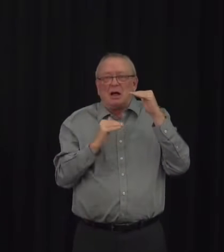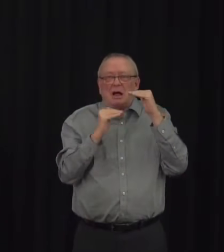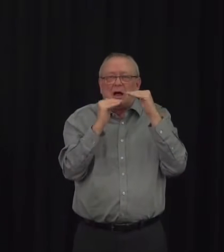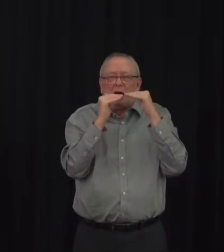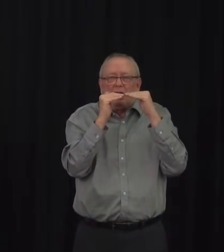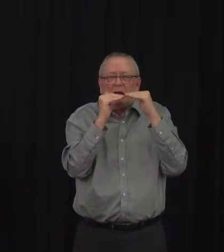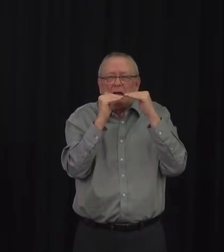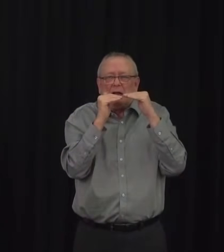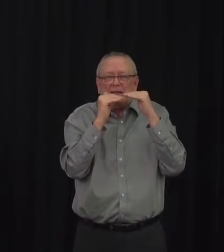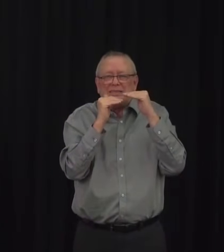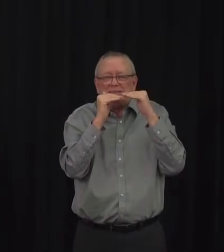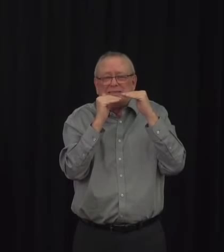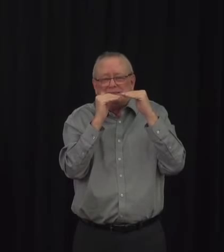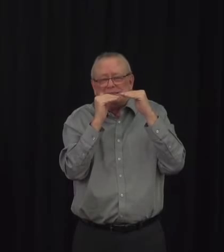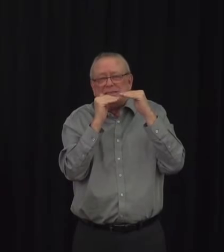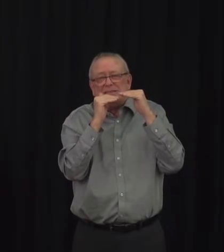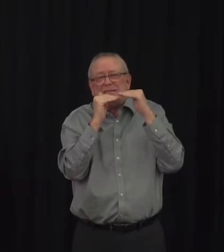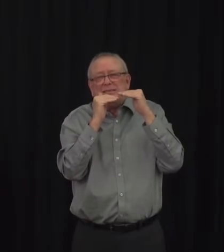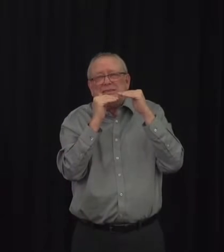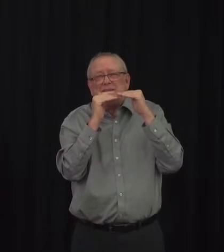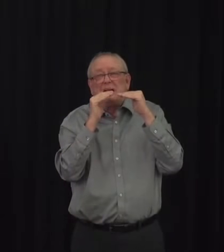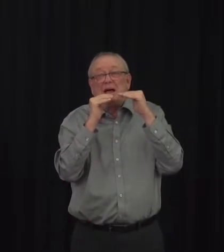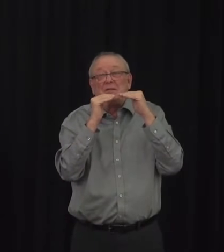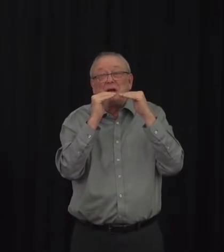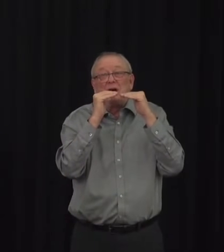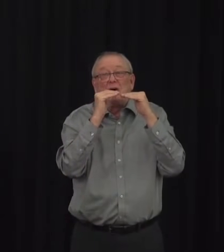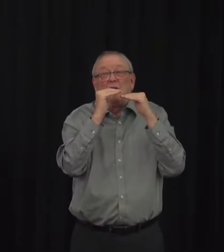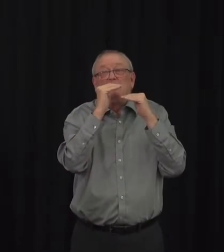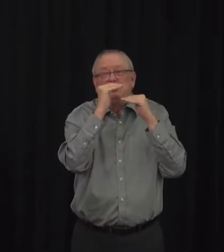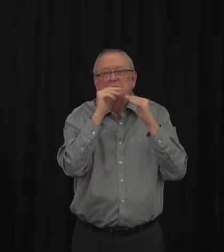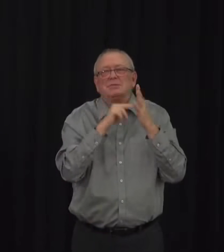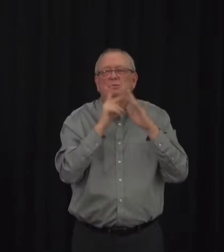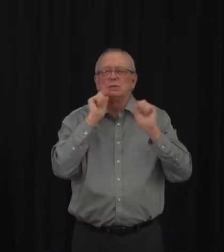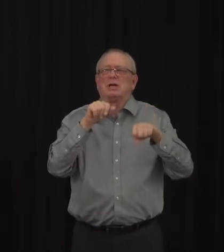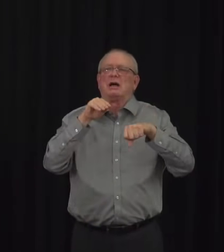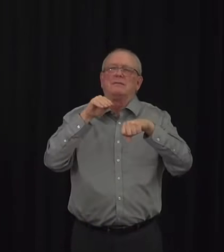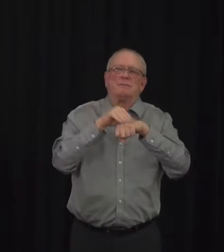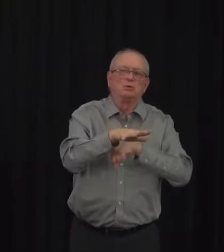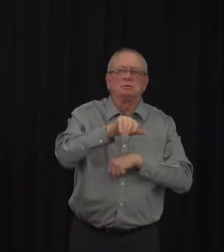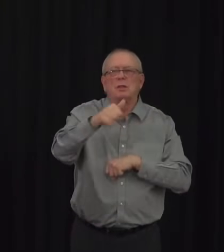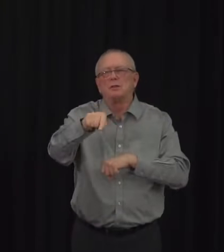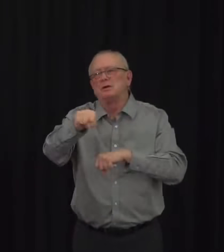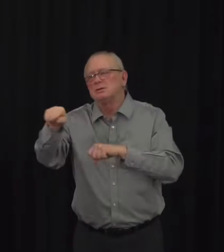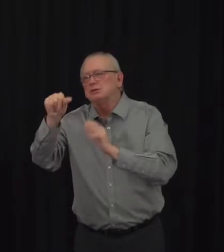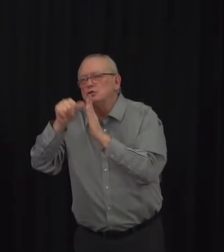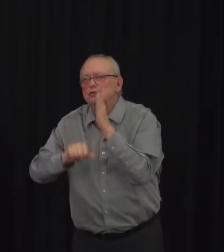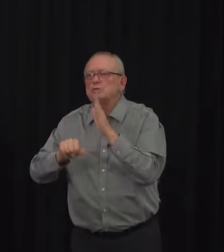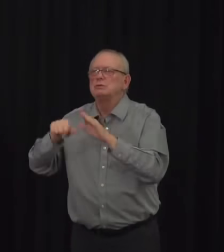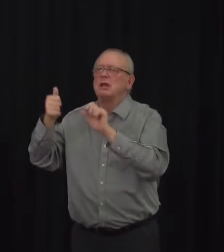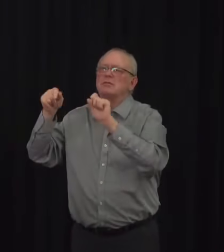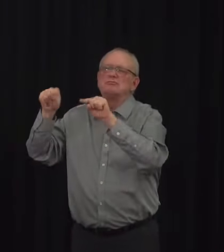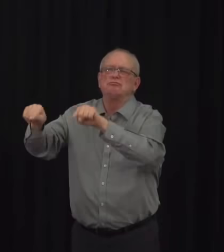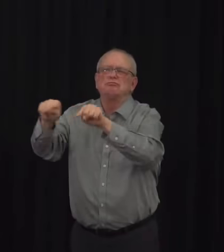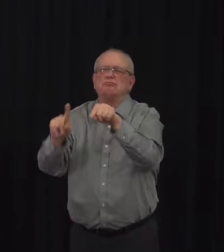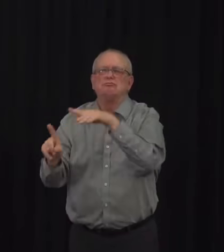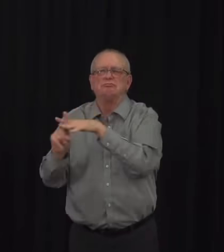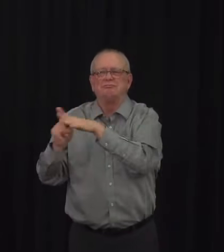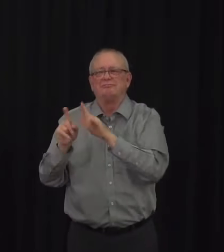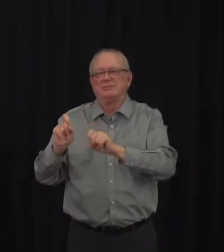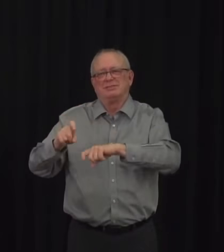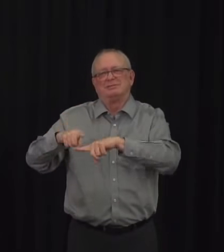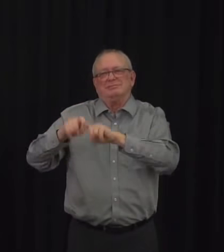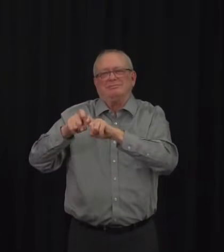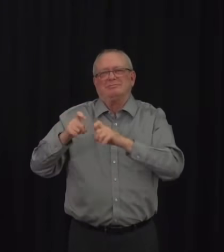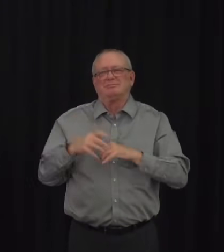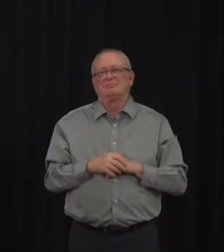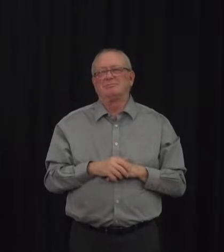impact those other services. And in response to that, we did put in additional measures last week that came into effect on Friday to focus on those